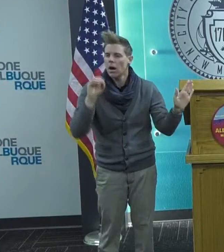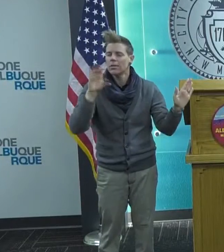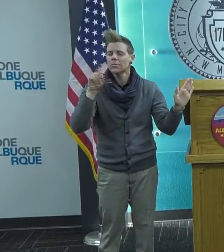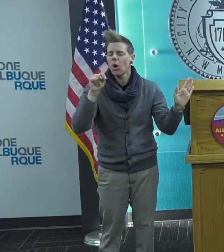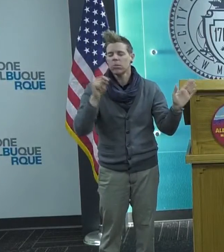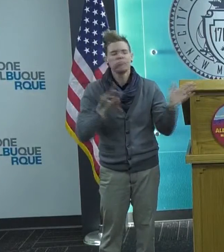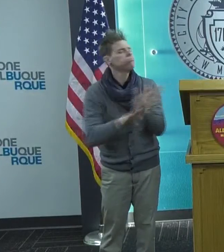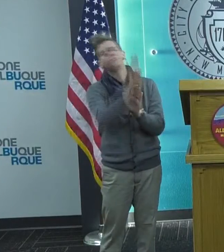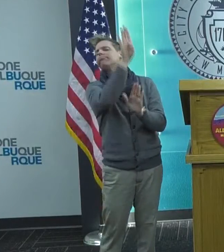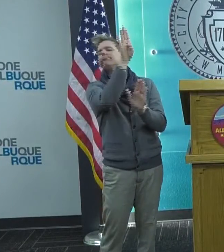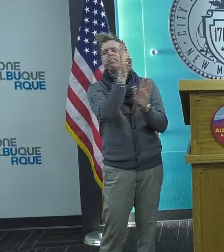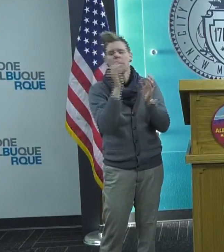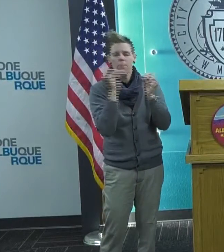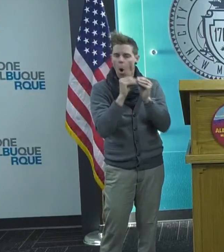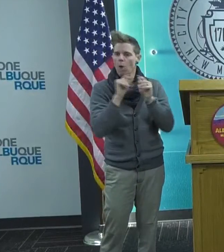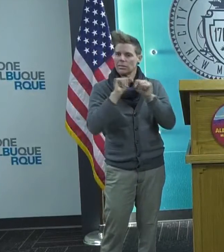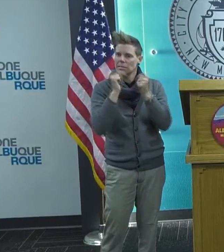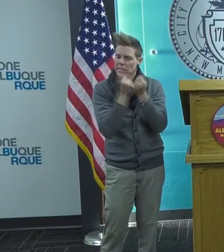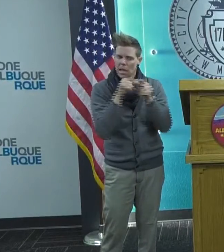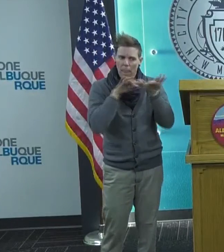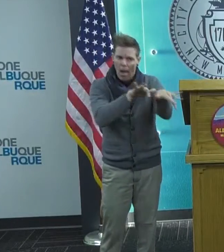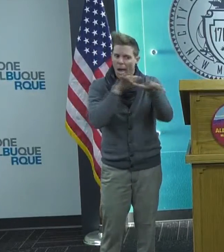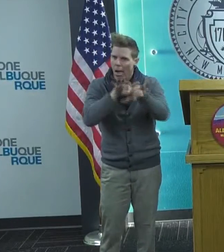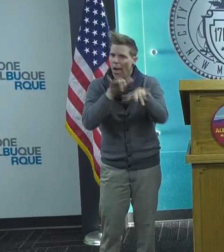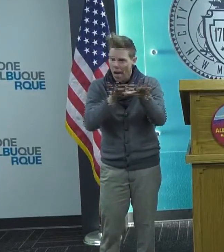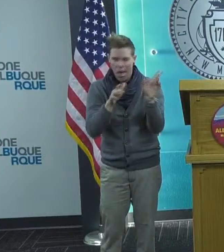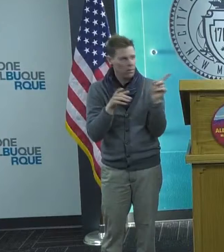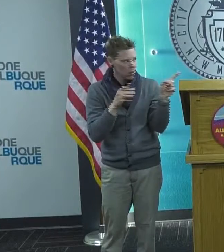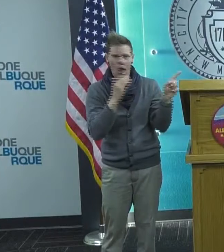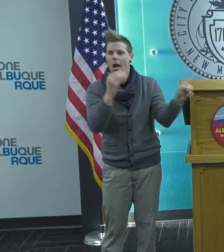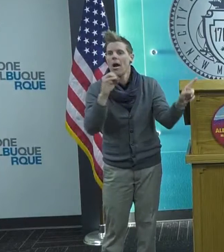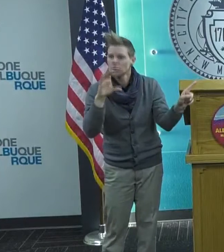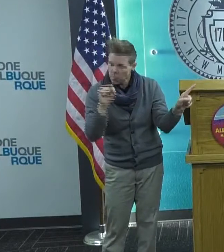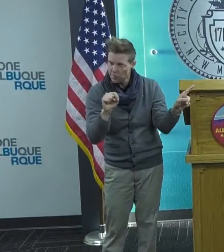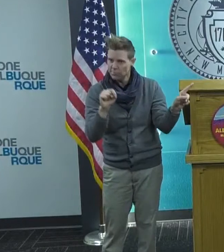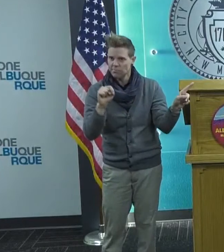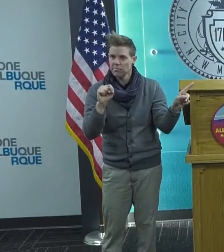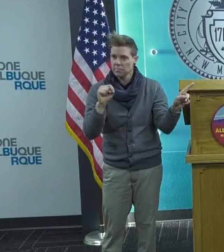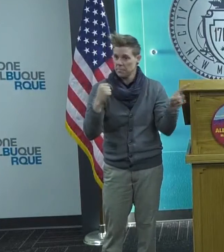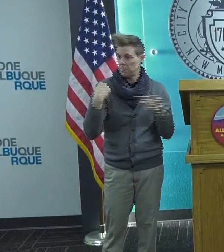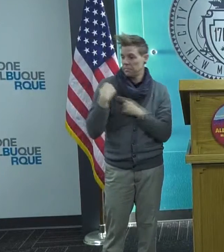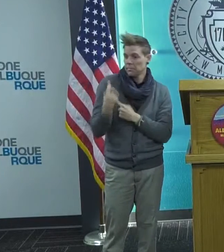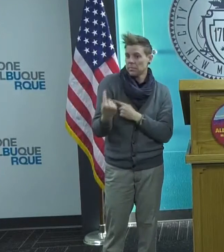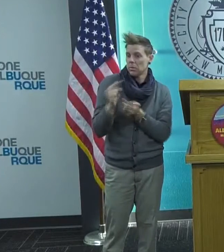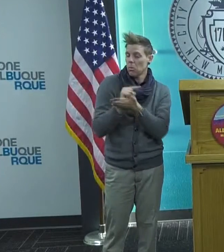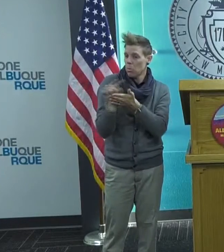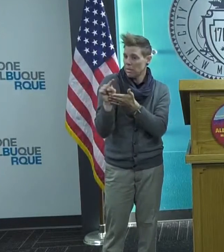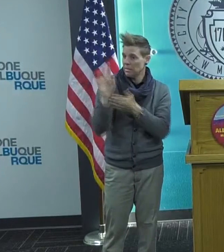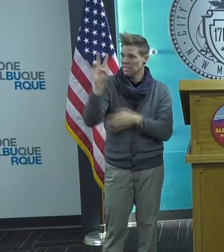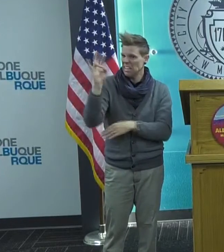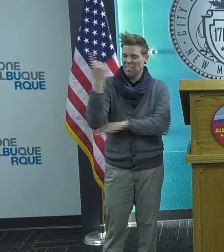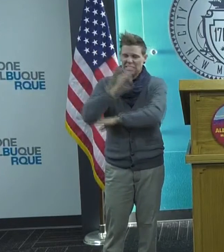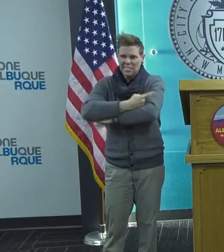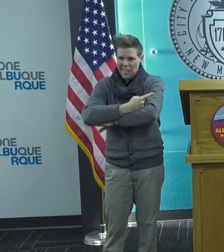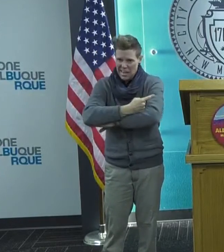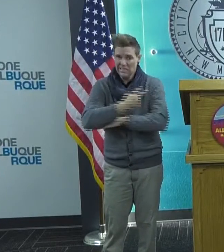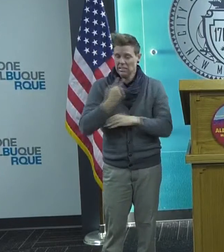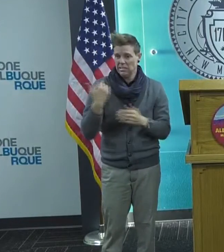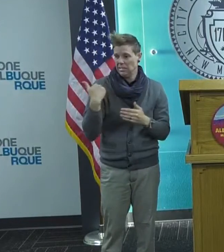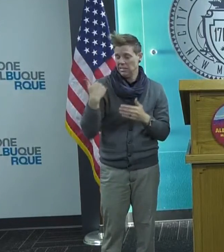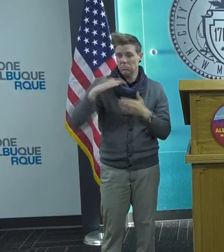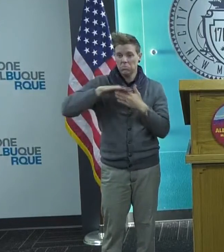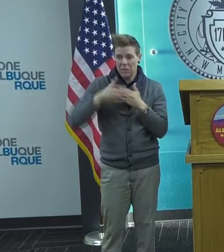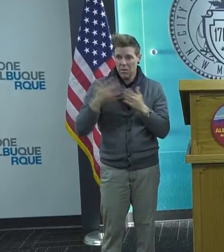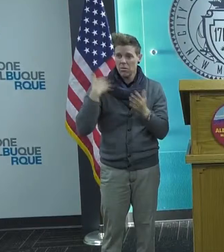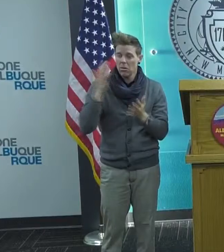our enforcement numbers going way up, and even in the last 7 days. So basically over this weekend, we did 1,500 enforcement